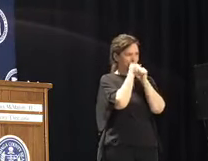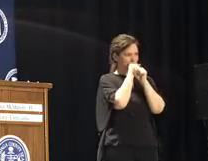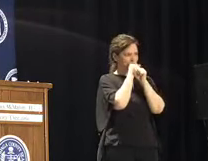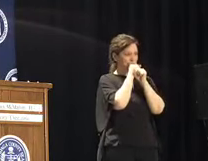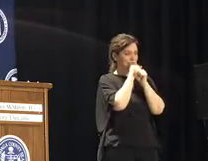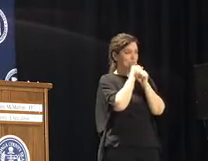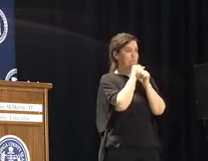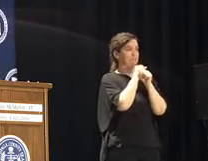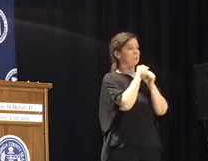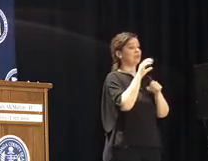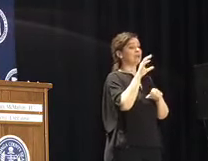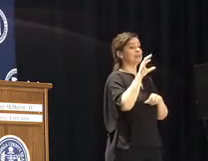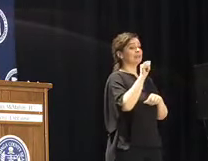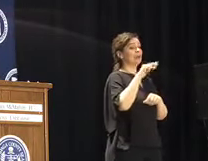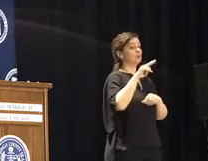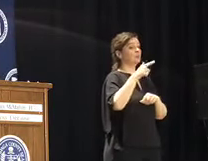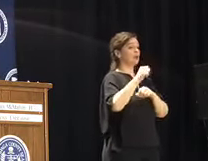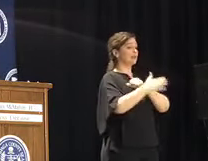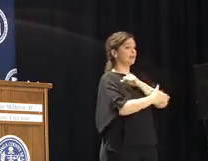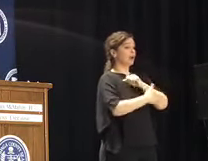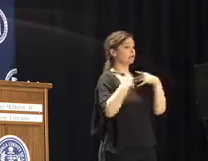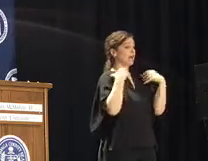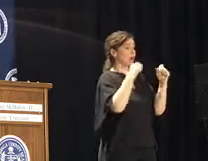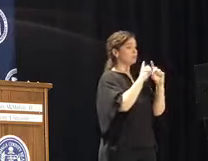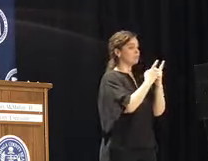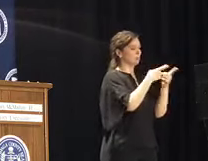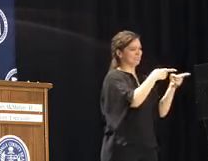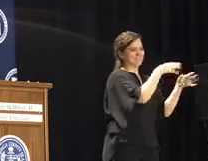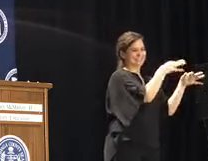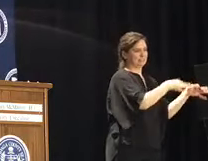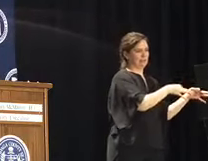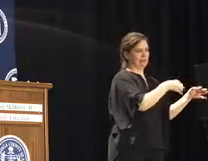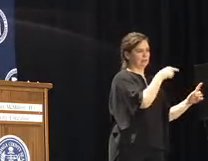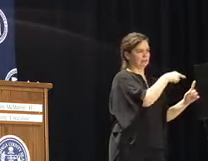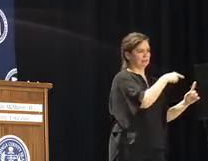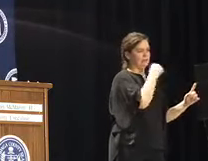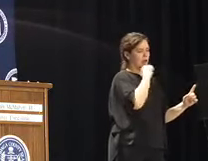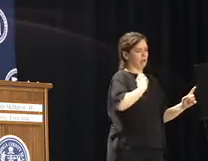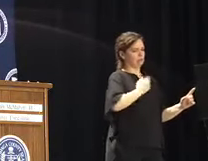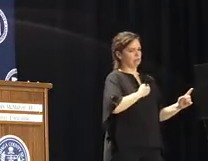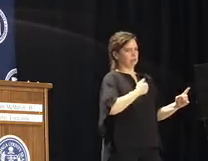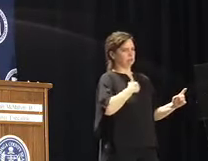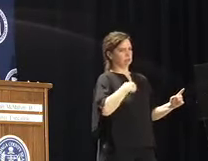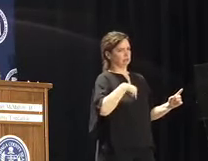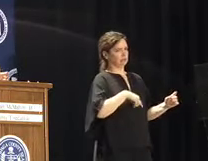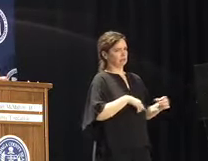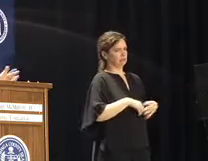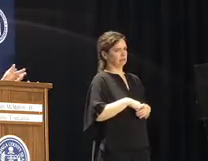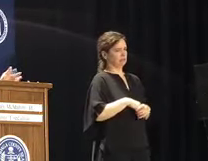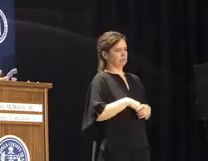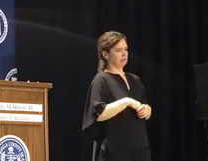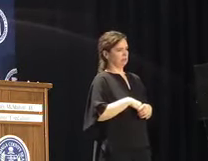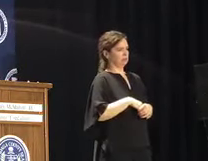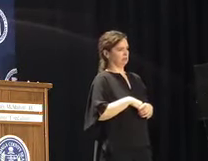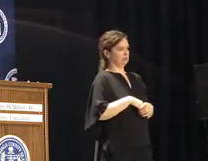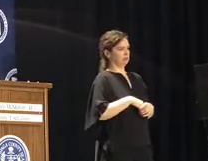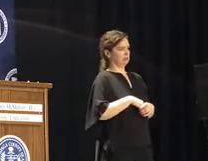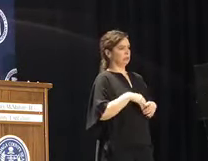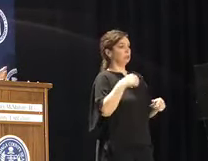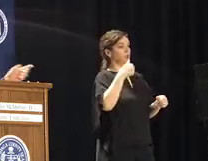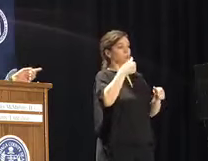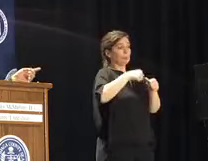department would need to be involved, because we don't. Remember, a lot of people. I'm here with information about this, and a lot of people think I'm the